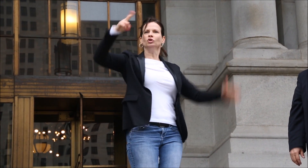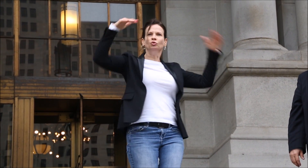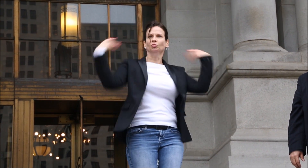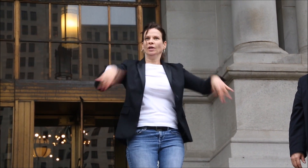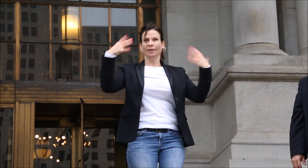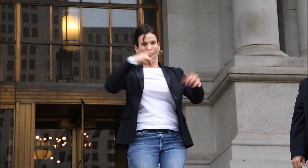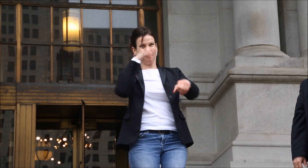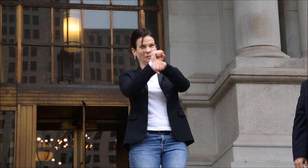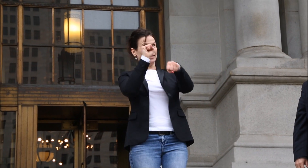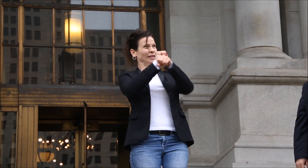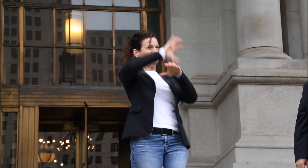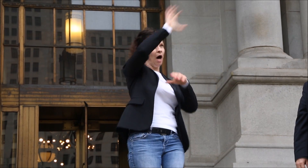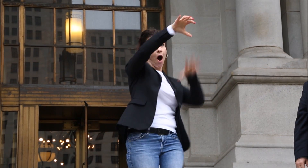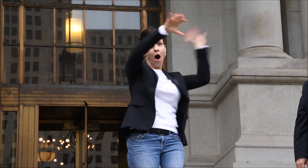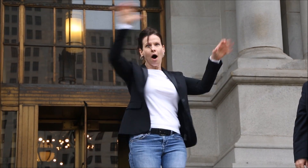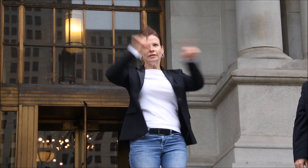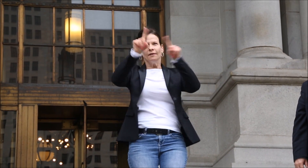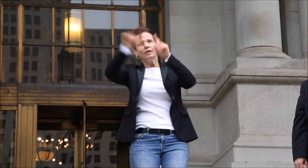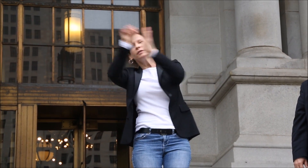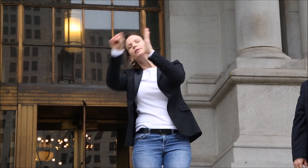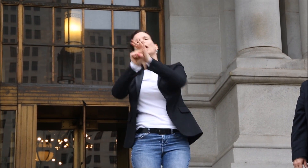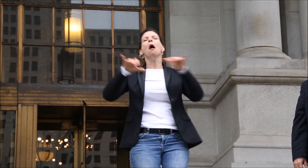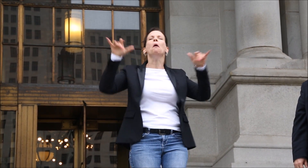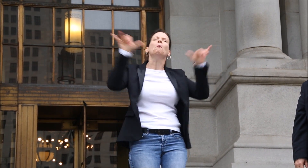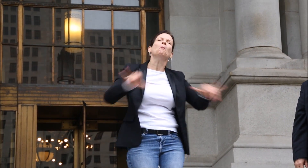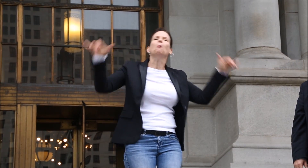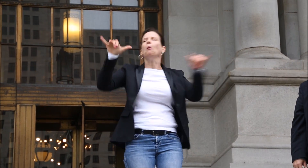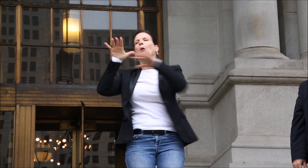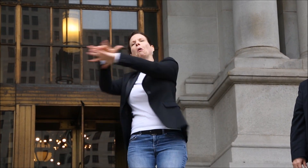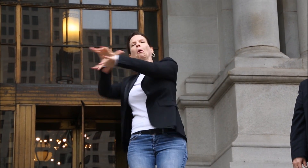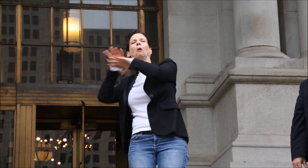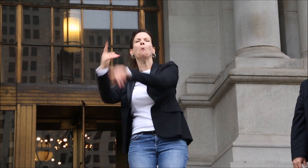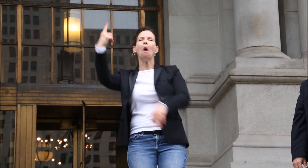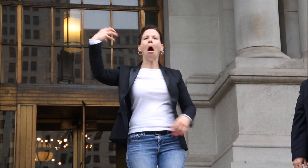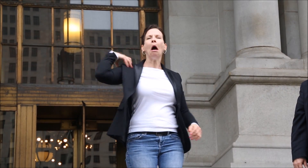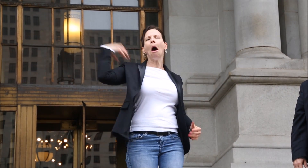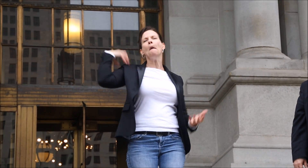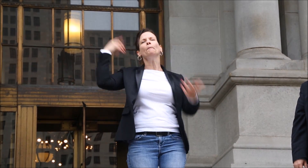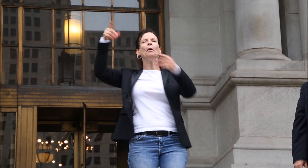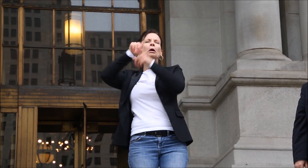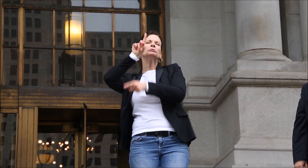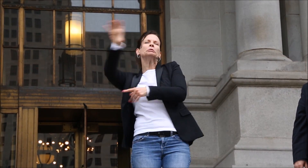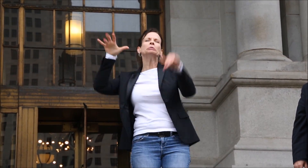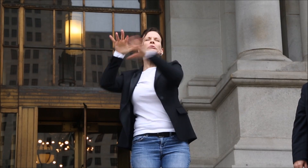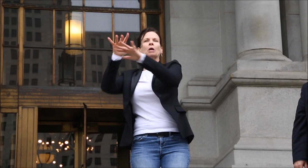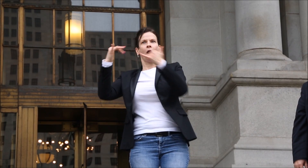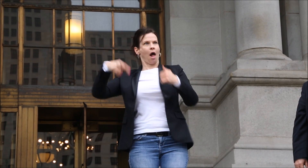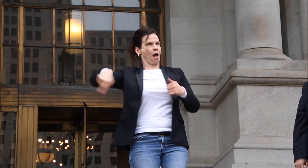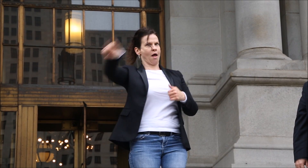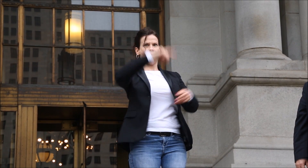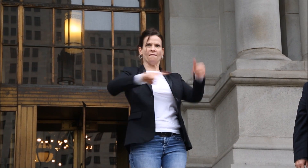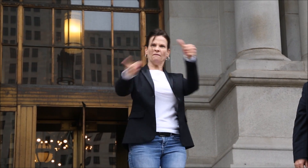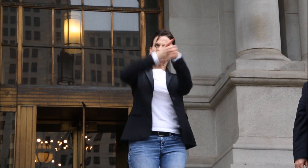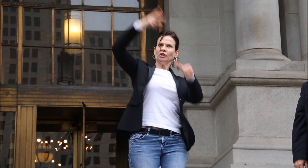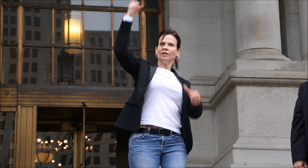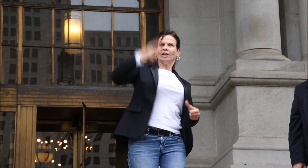women's movement, people of color, and finally now, 2016, well, 2015 we set it up, for